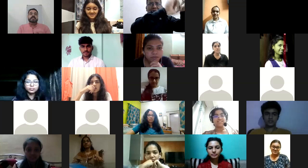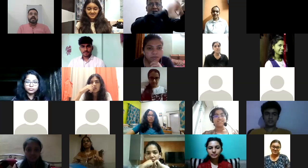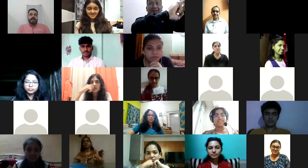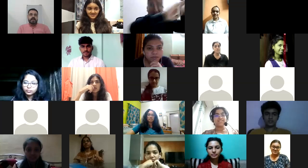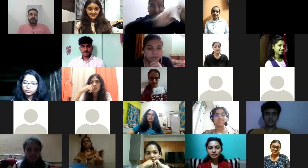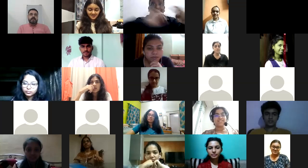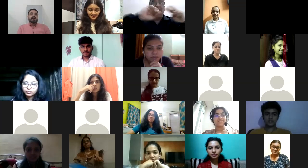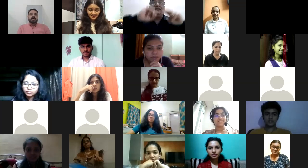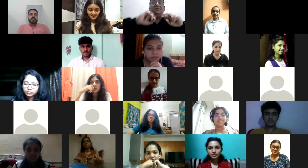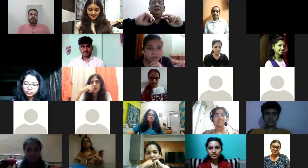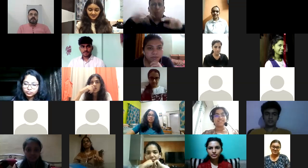Secret.